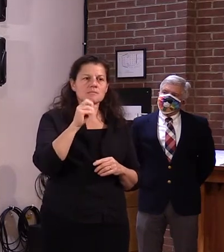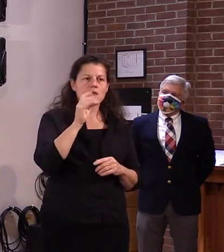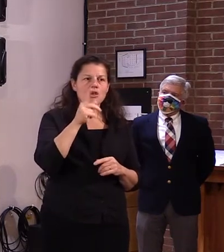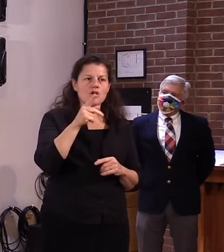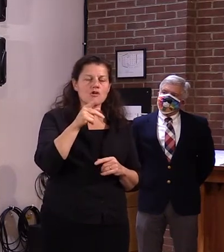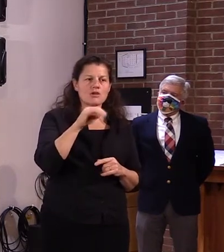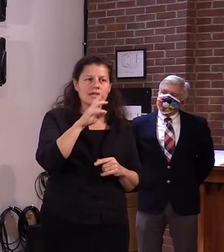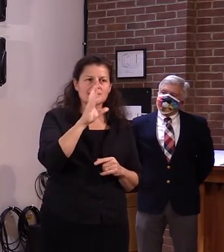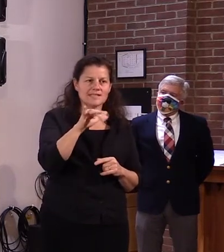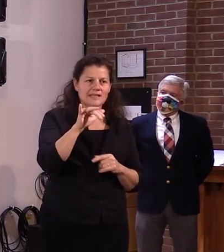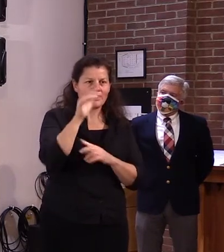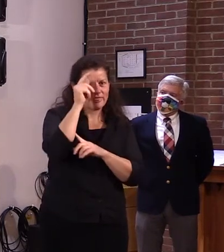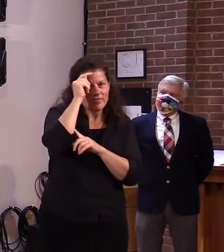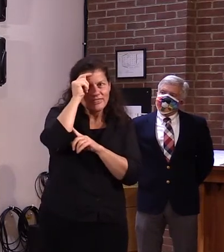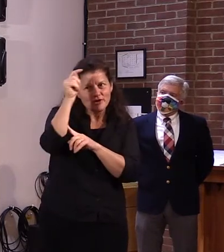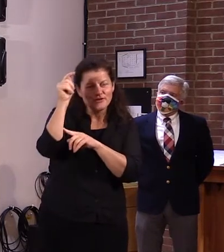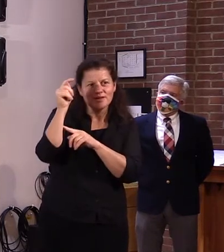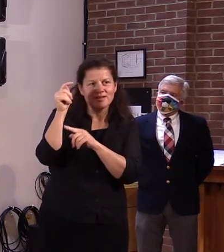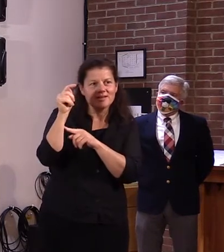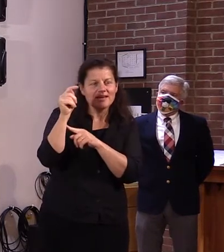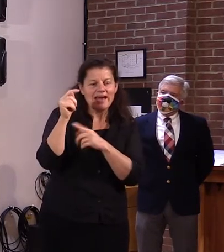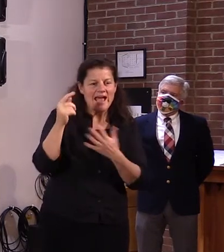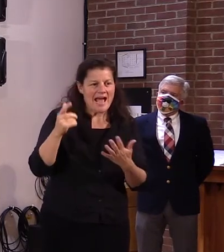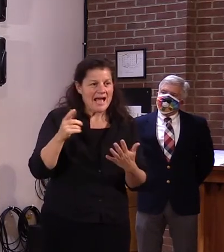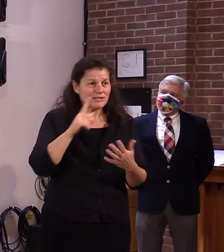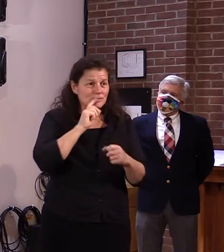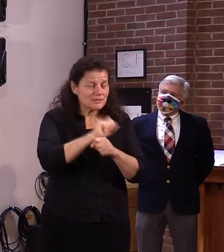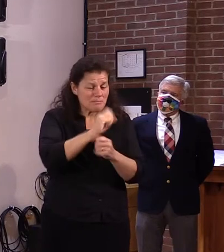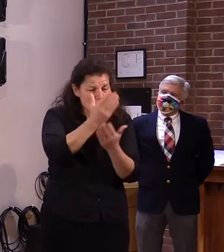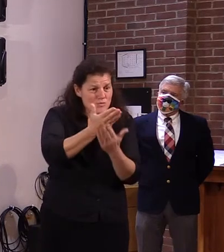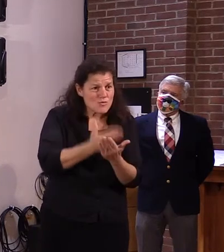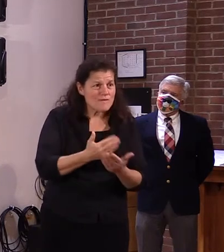on because they're beyond our ability to...